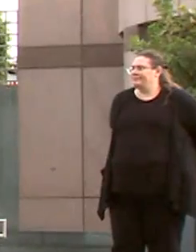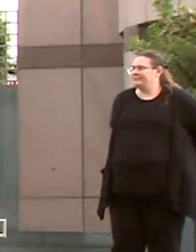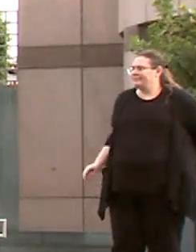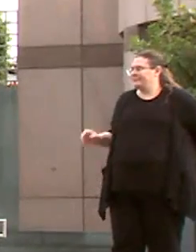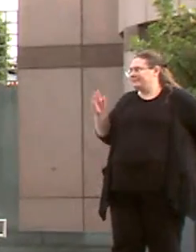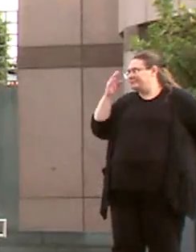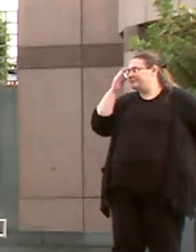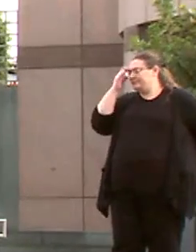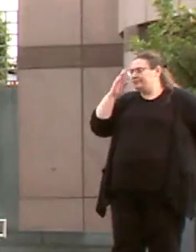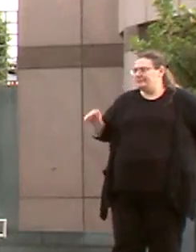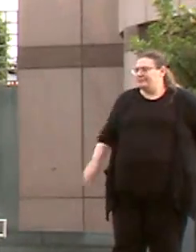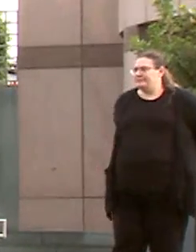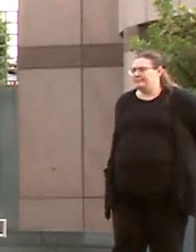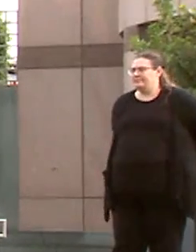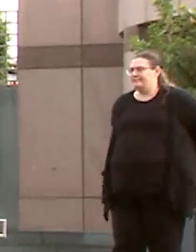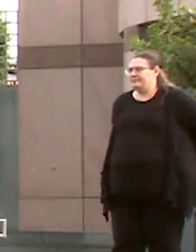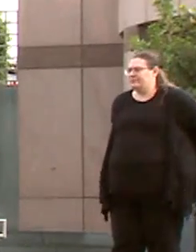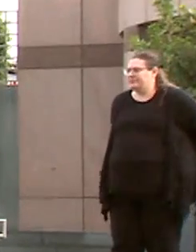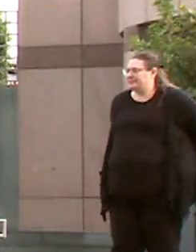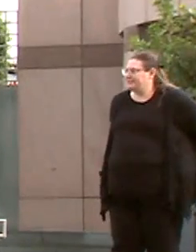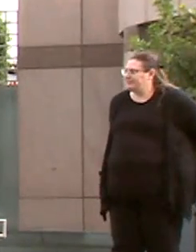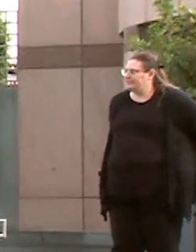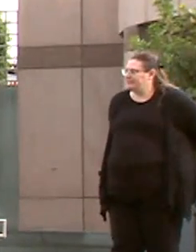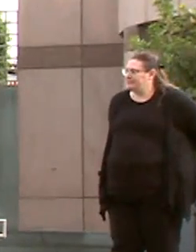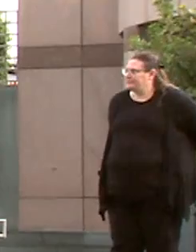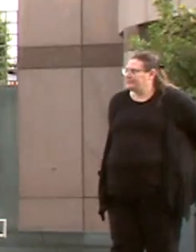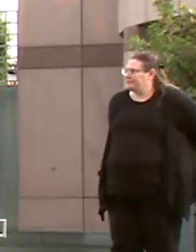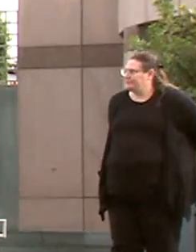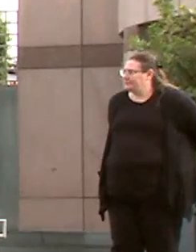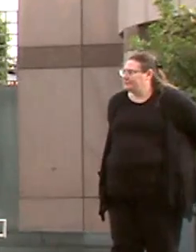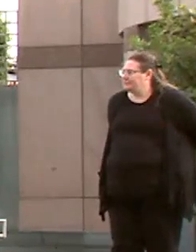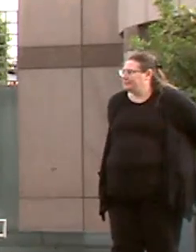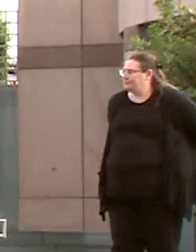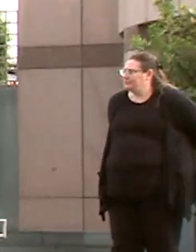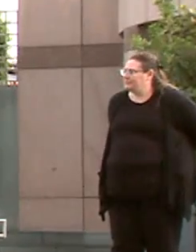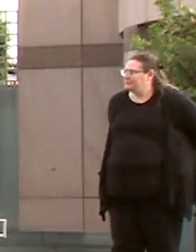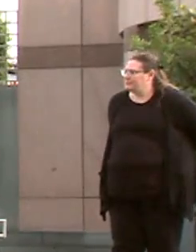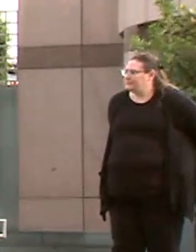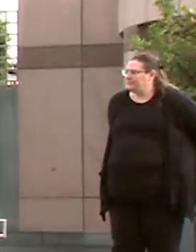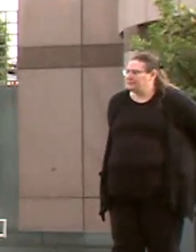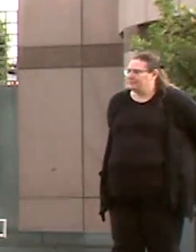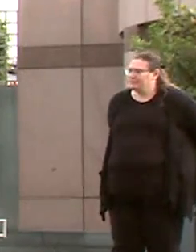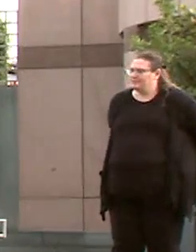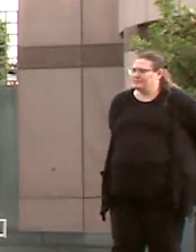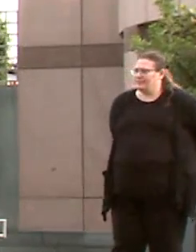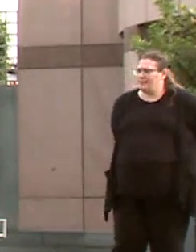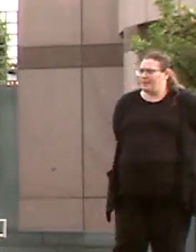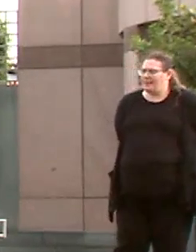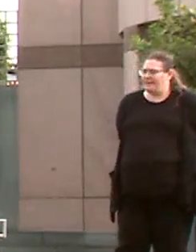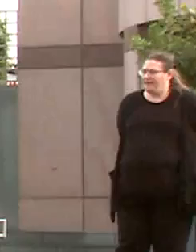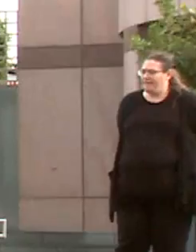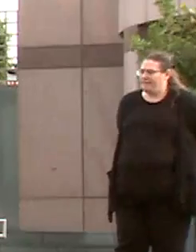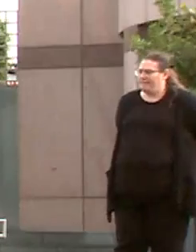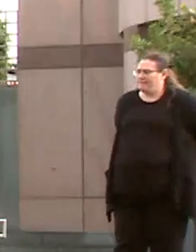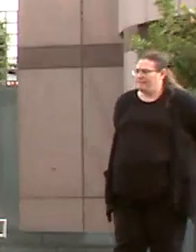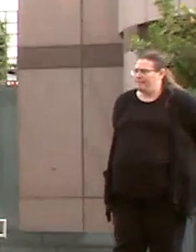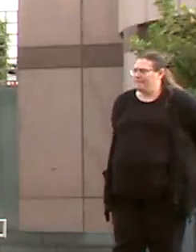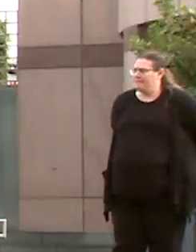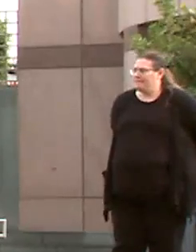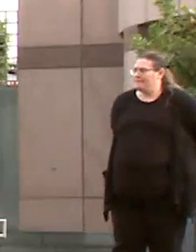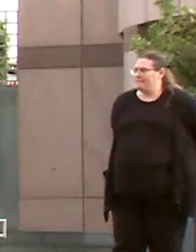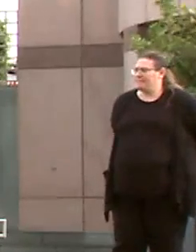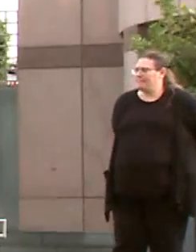fearlessness to break down barriers that exist. That there are groups of people that think about disability